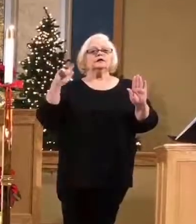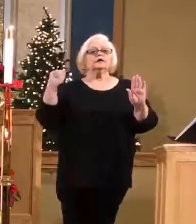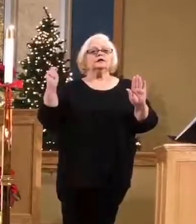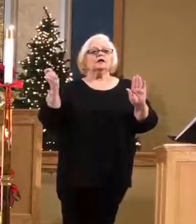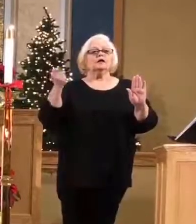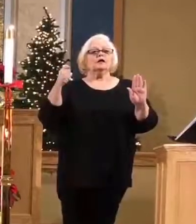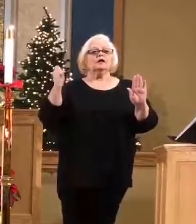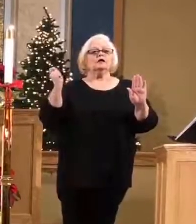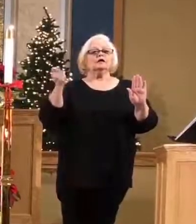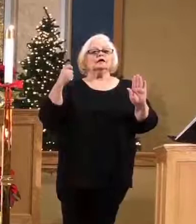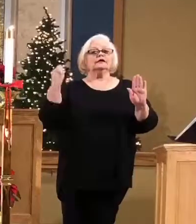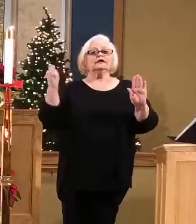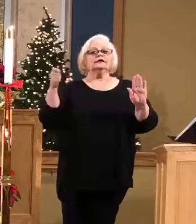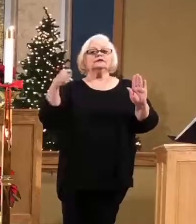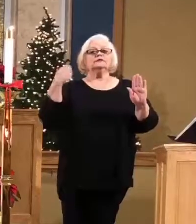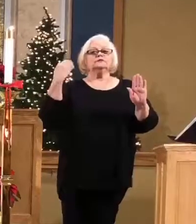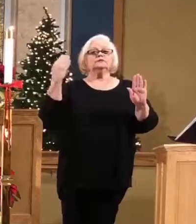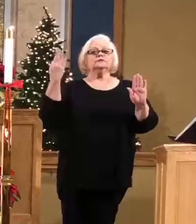alleluia,